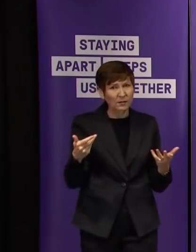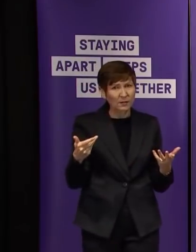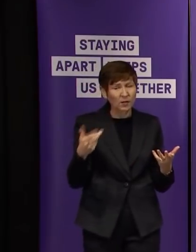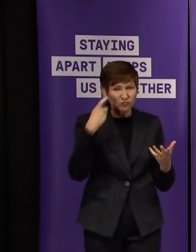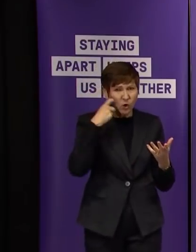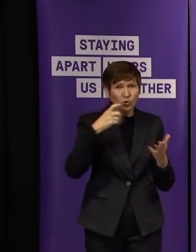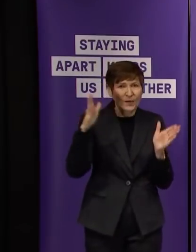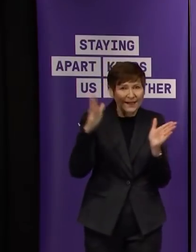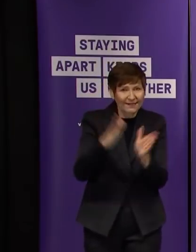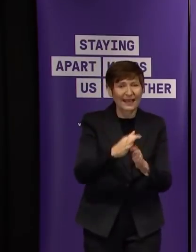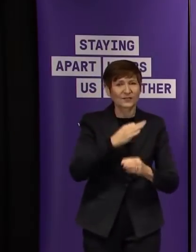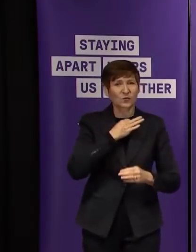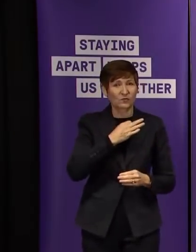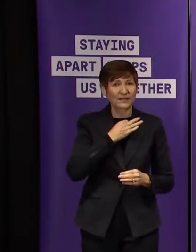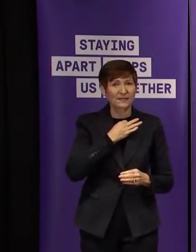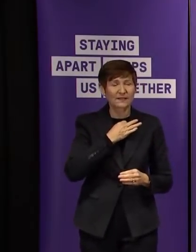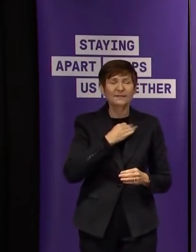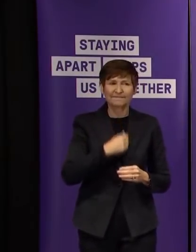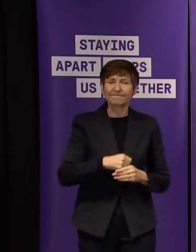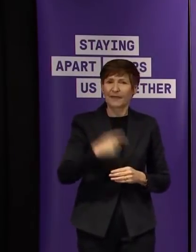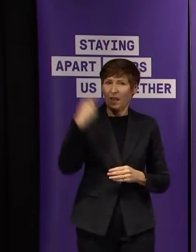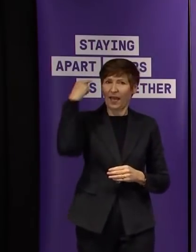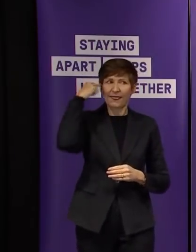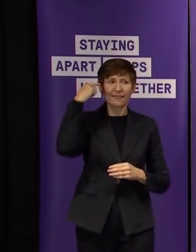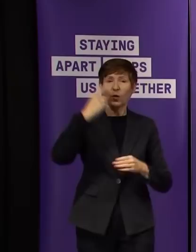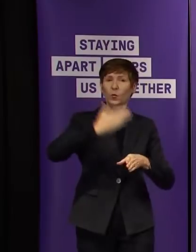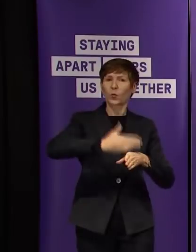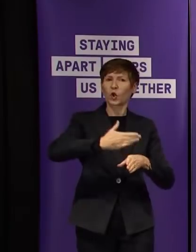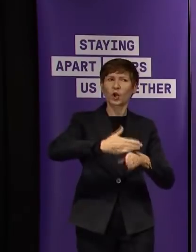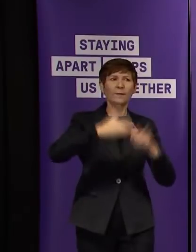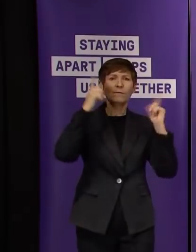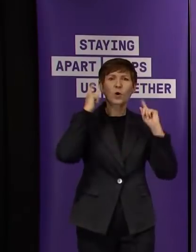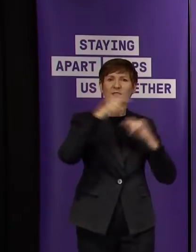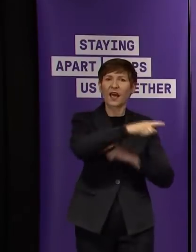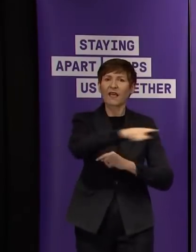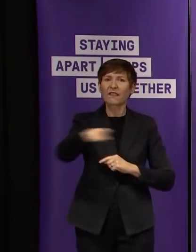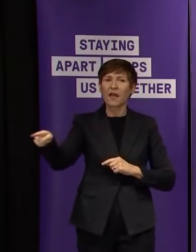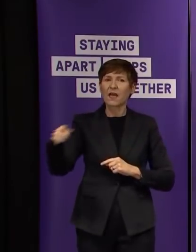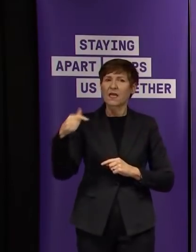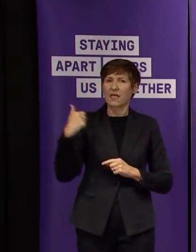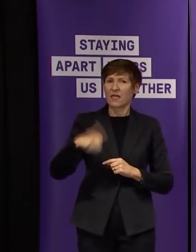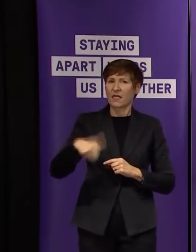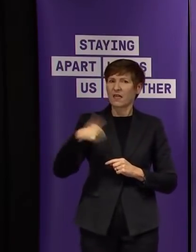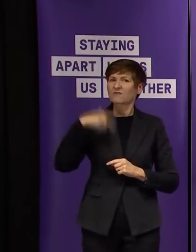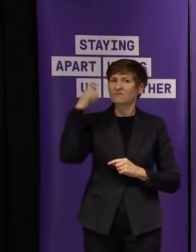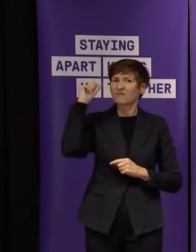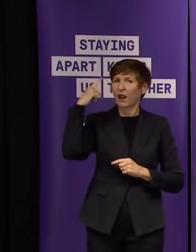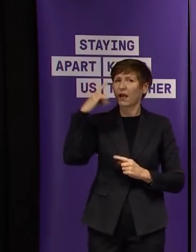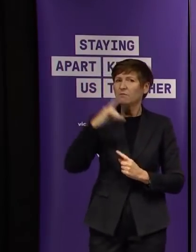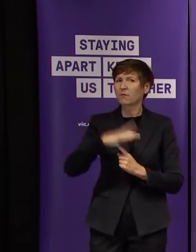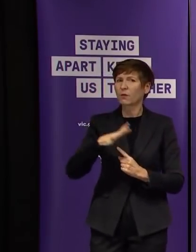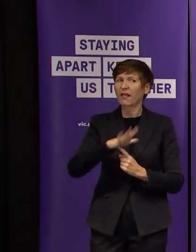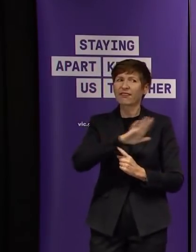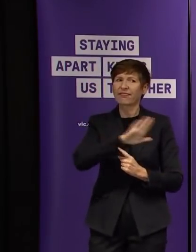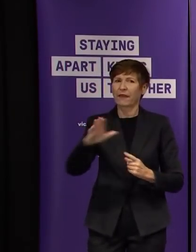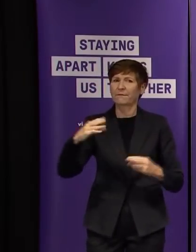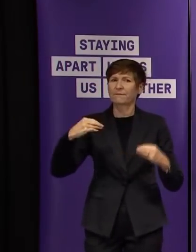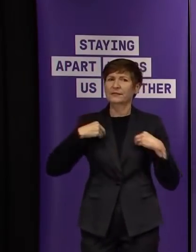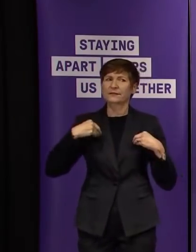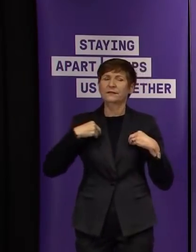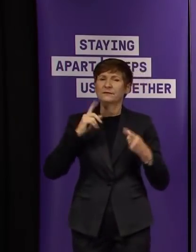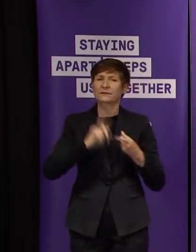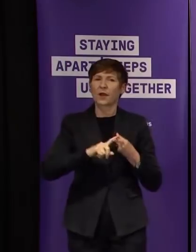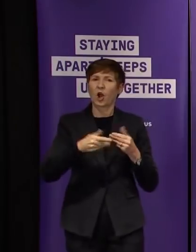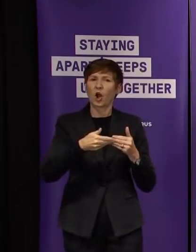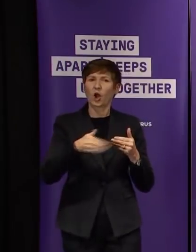we've seen very broad cultural systemic changes in workplaces, both in terms of the physical distancing, but also